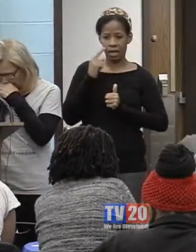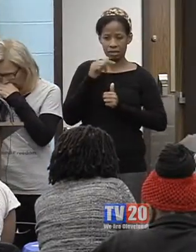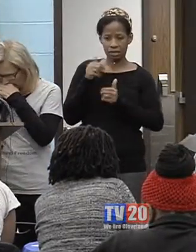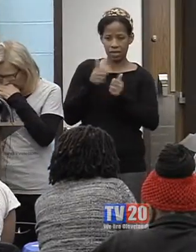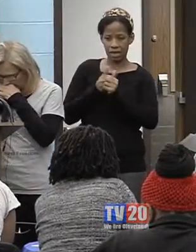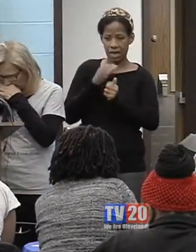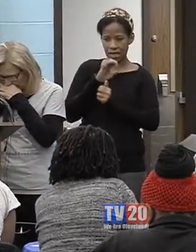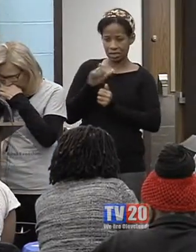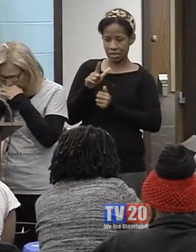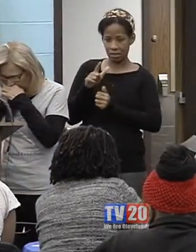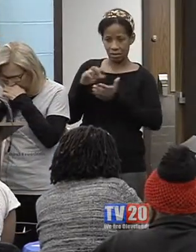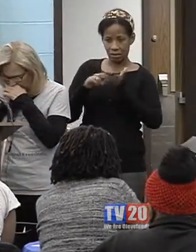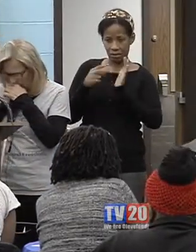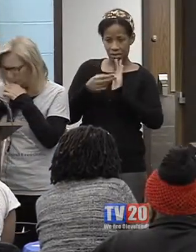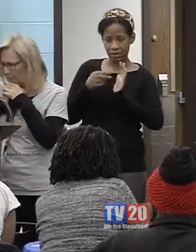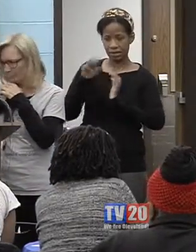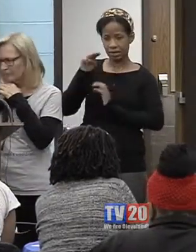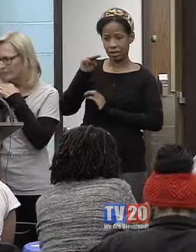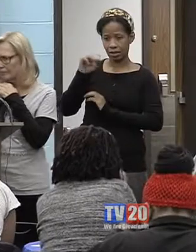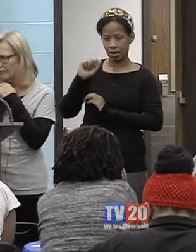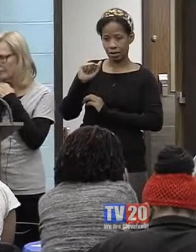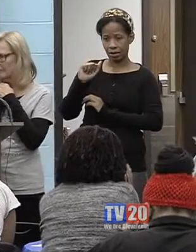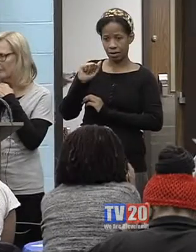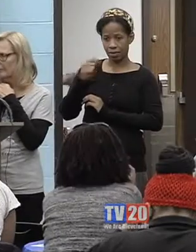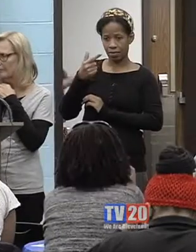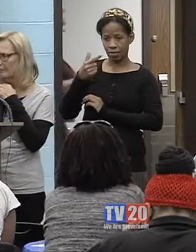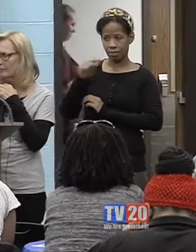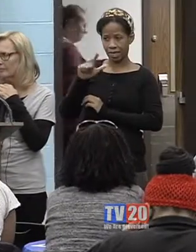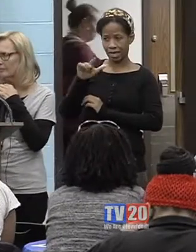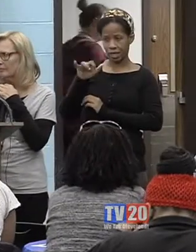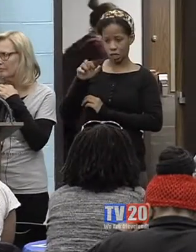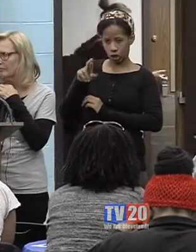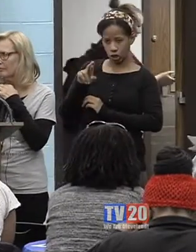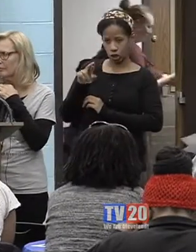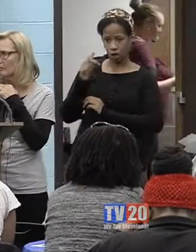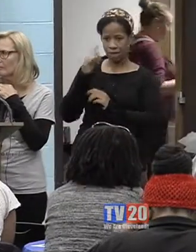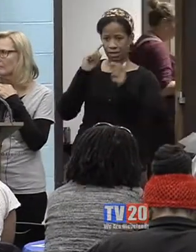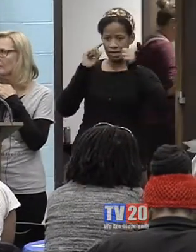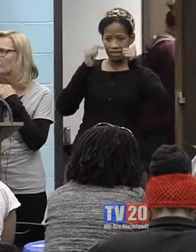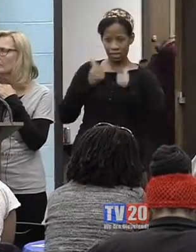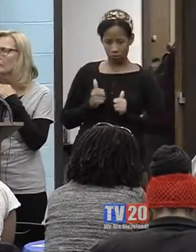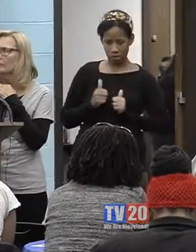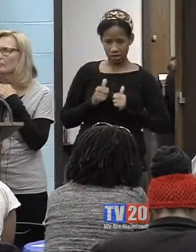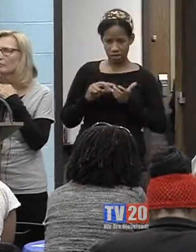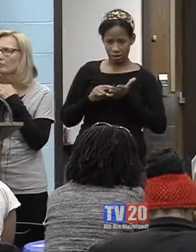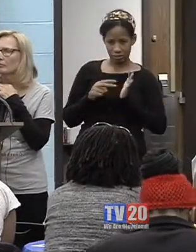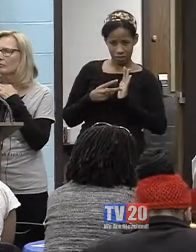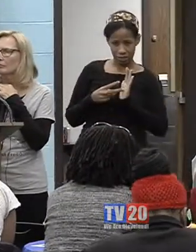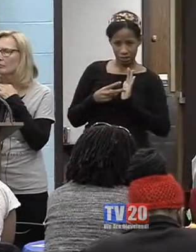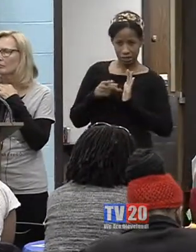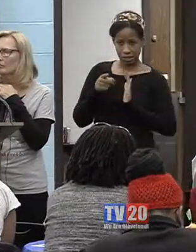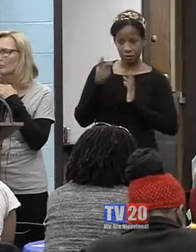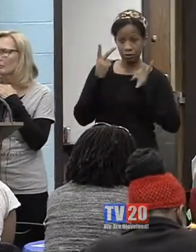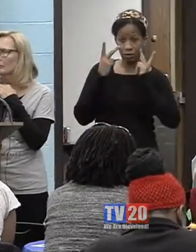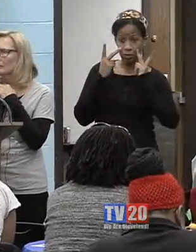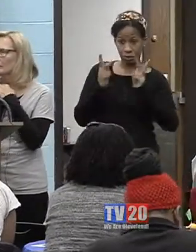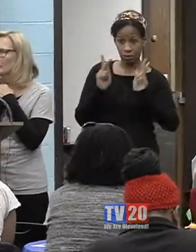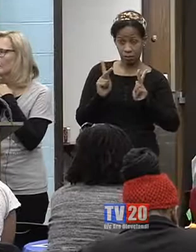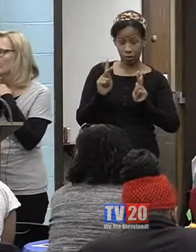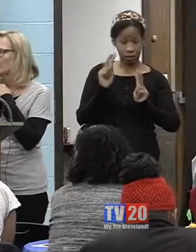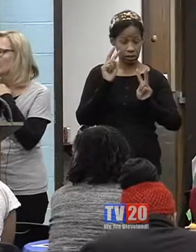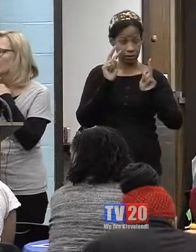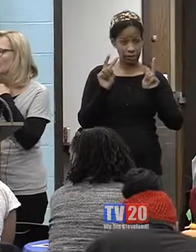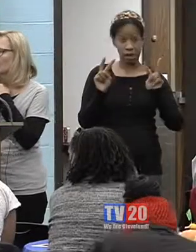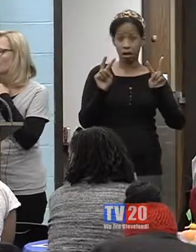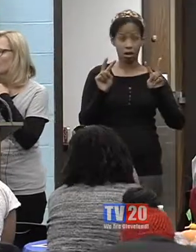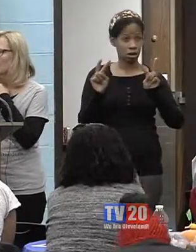Does everybody understand what that is? No. Okay. All right. So what it is if you look at something on the, if you